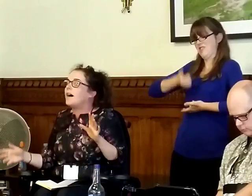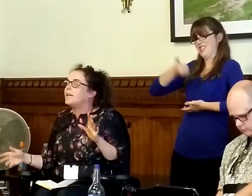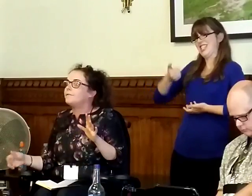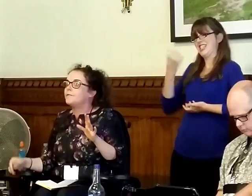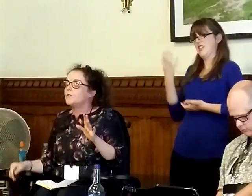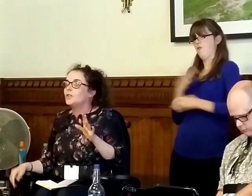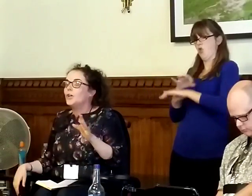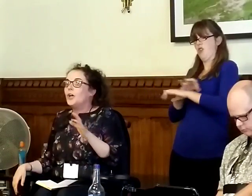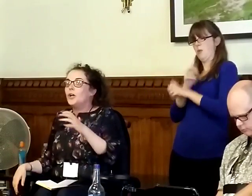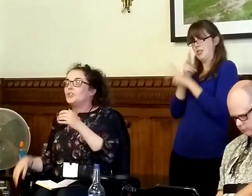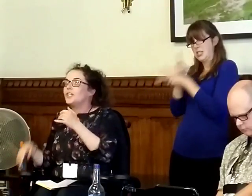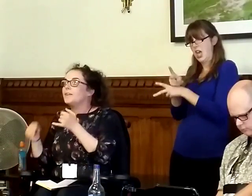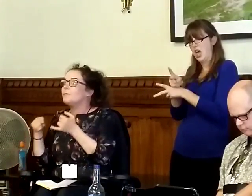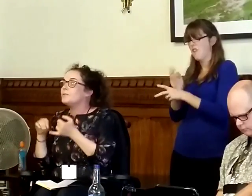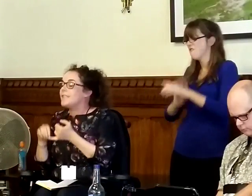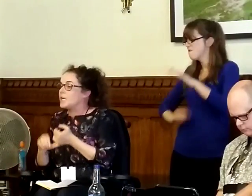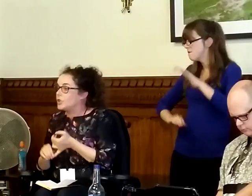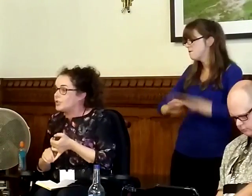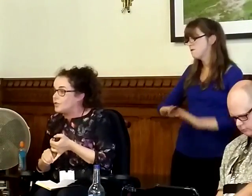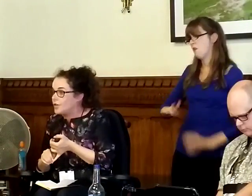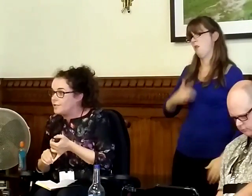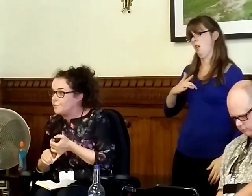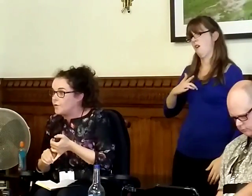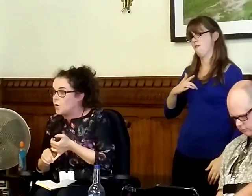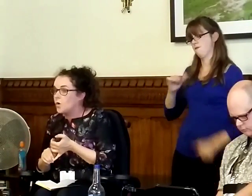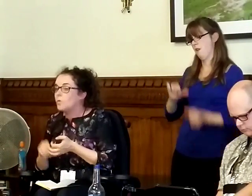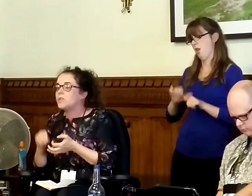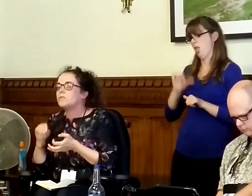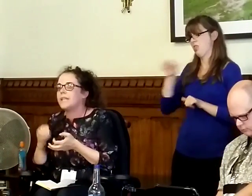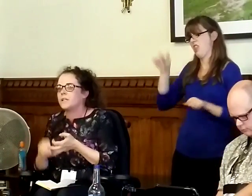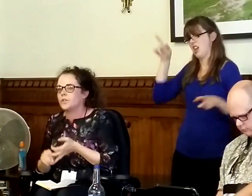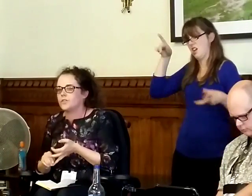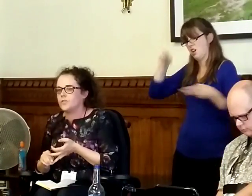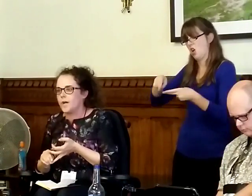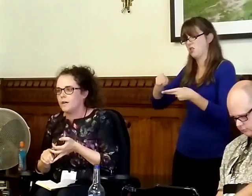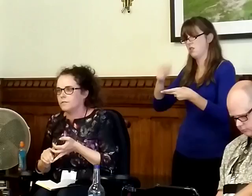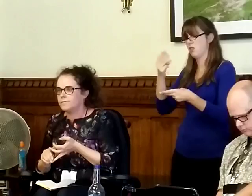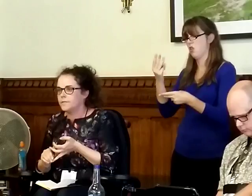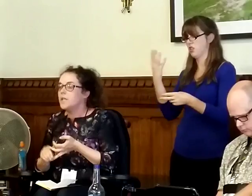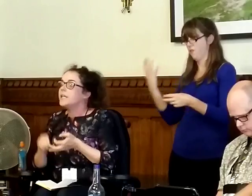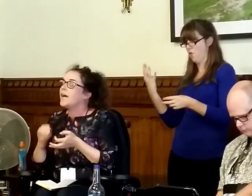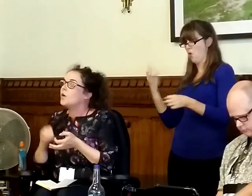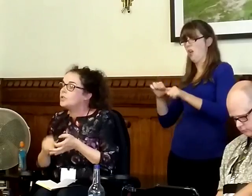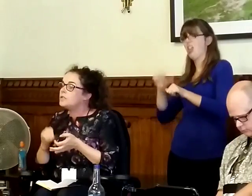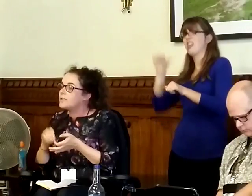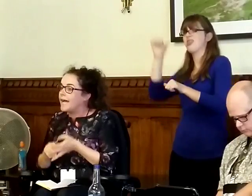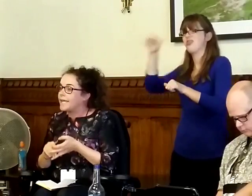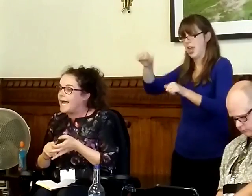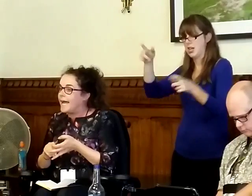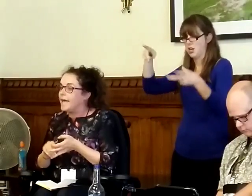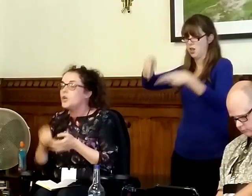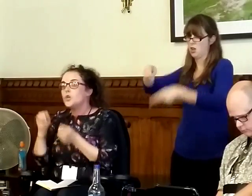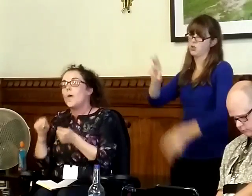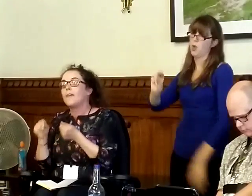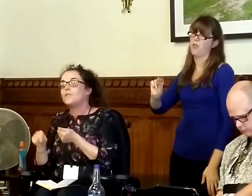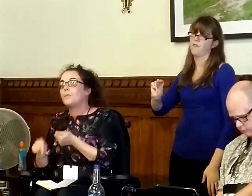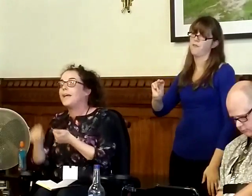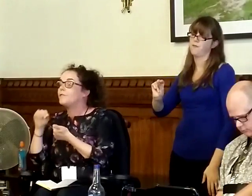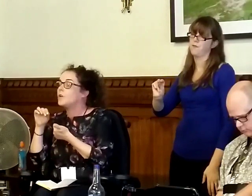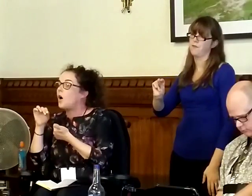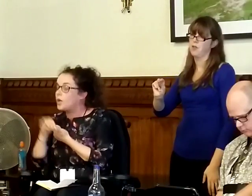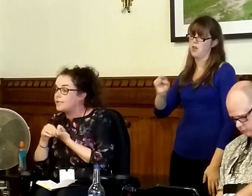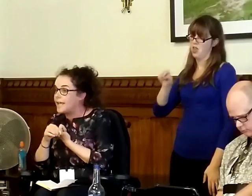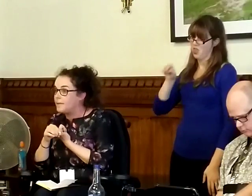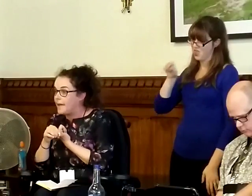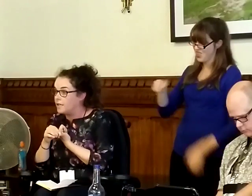had a full life. She was then cut to 34, which was then cut to 12. Now, under that care, you have